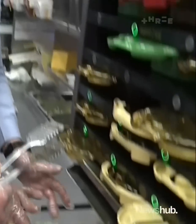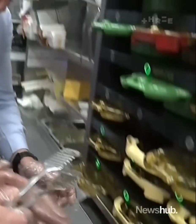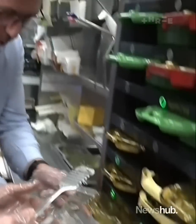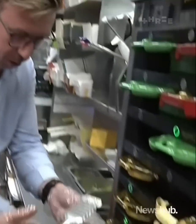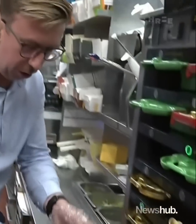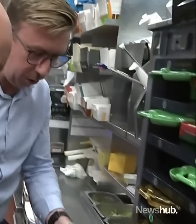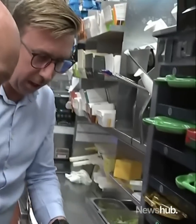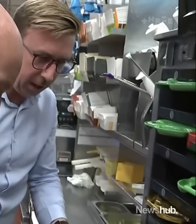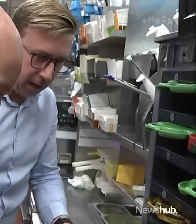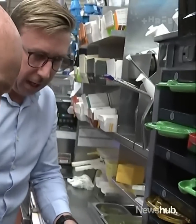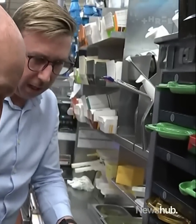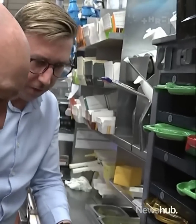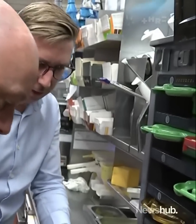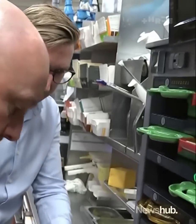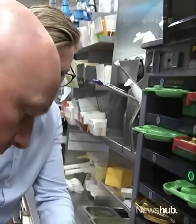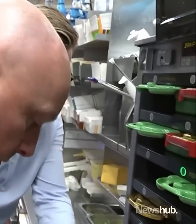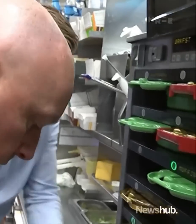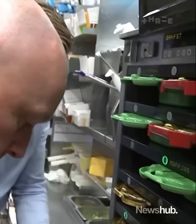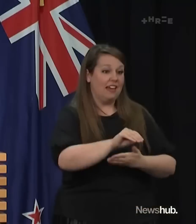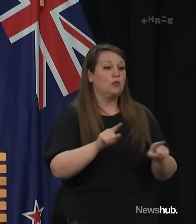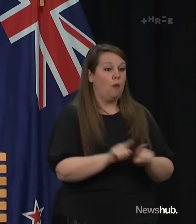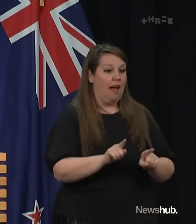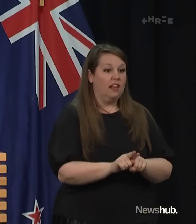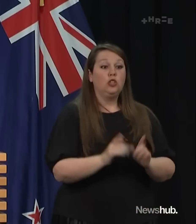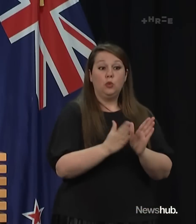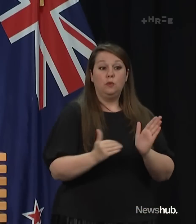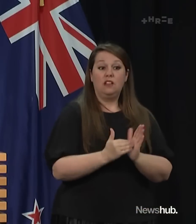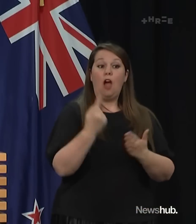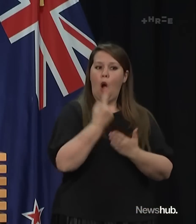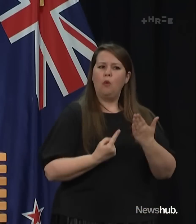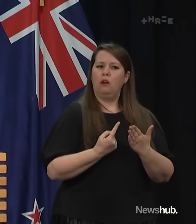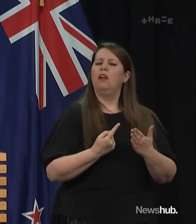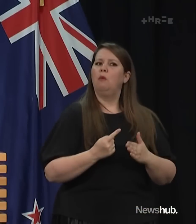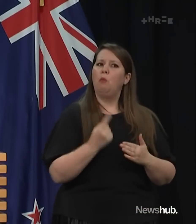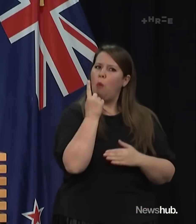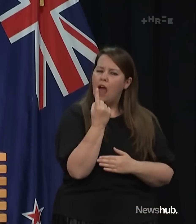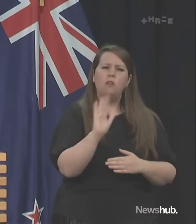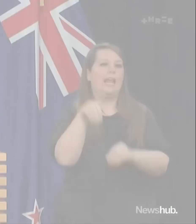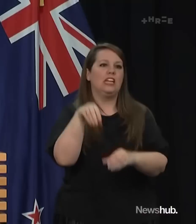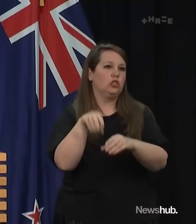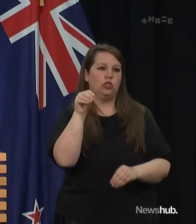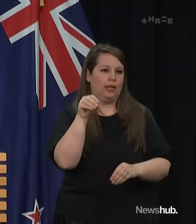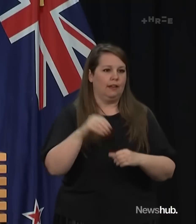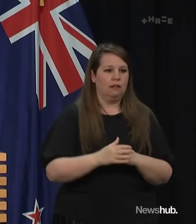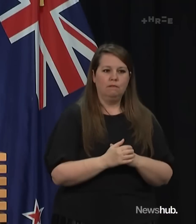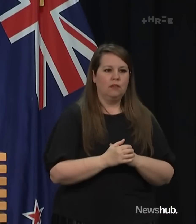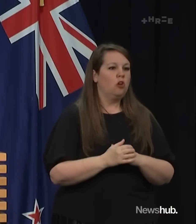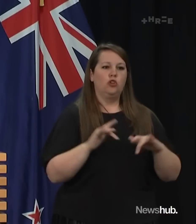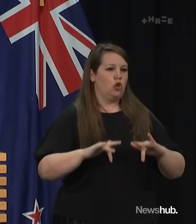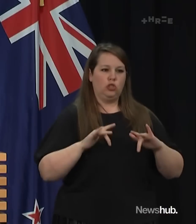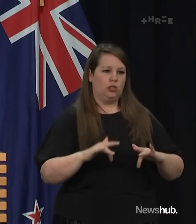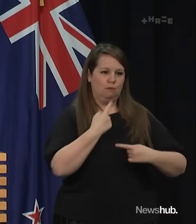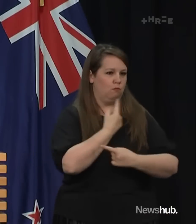for lower income earners at next year's election. Would the government consider a tax-free threshold? I would just say